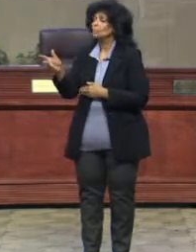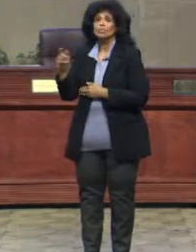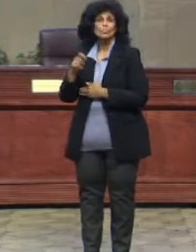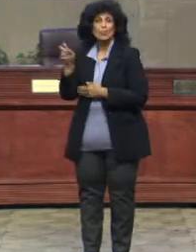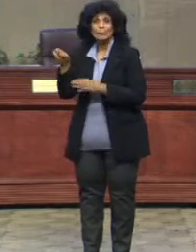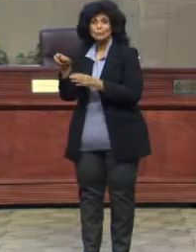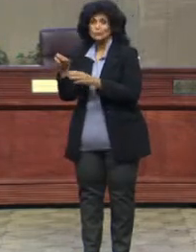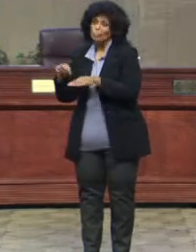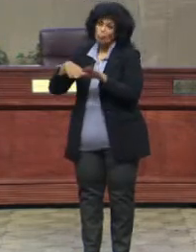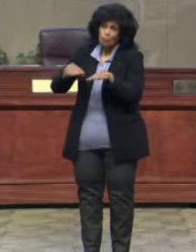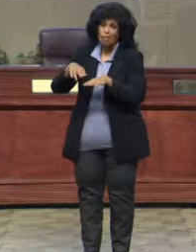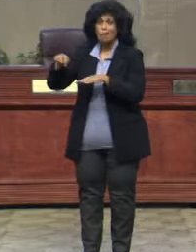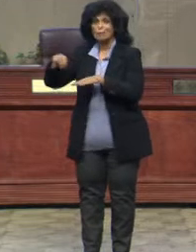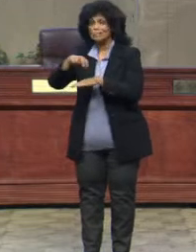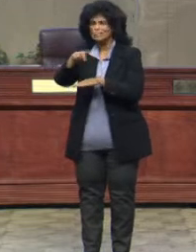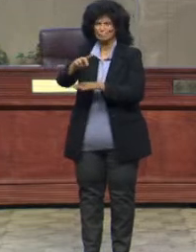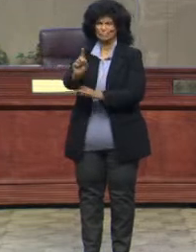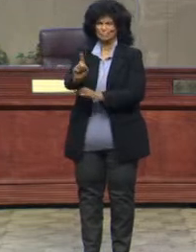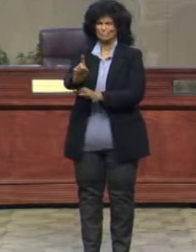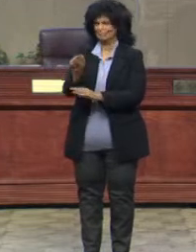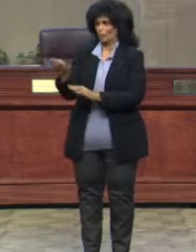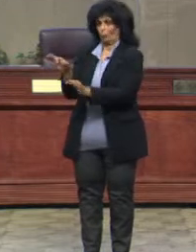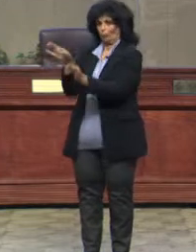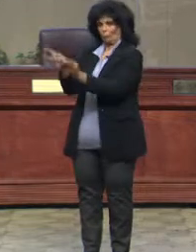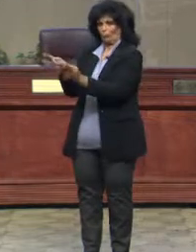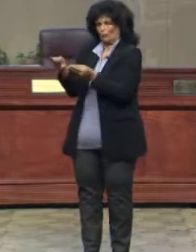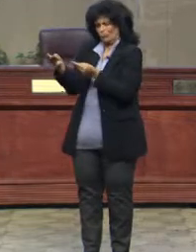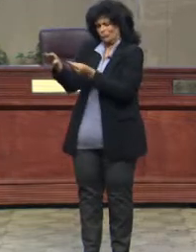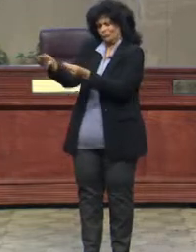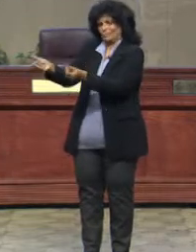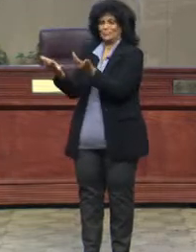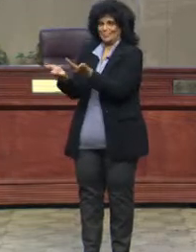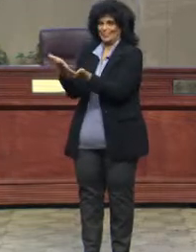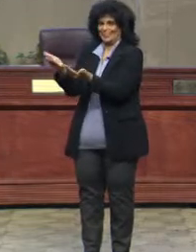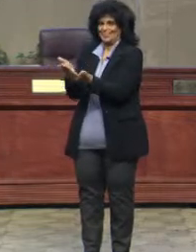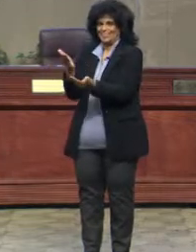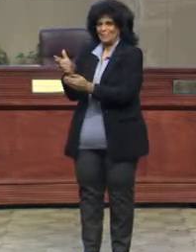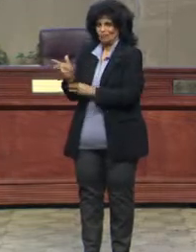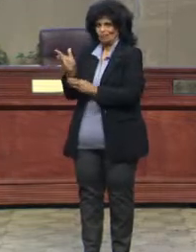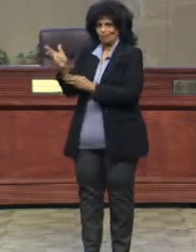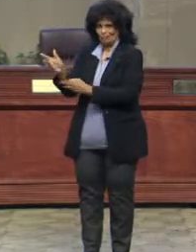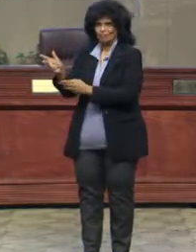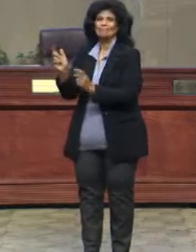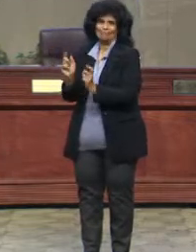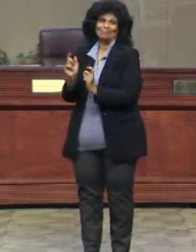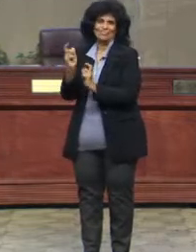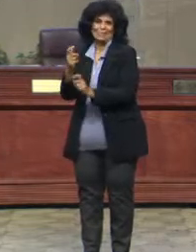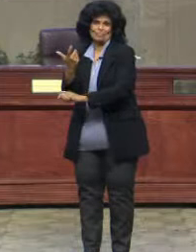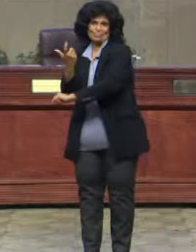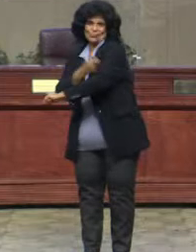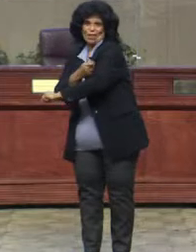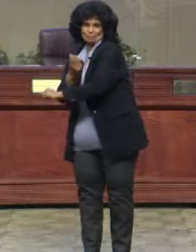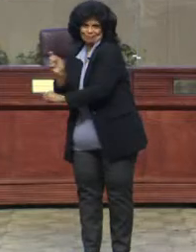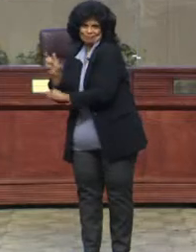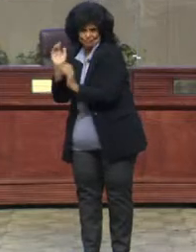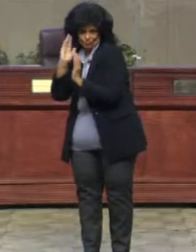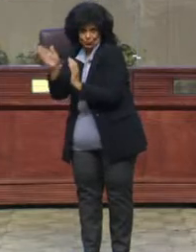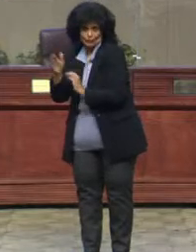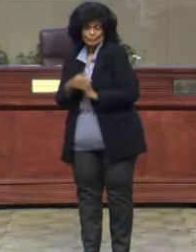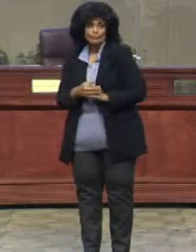perfected the process at the Orange County Convention Center. The Florida Department of Health in Orange County has indicated that there are more